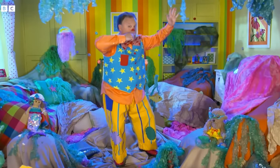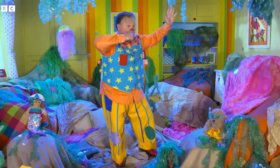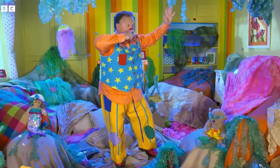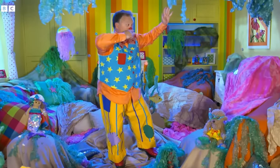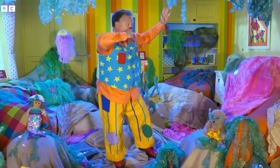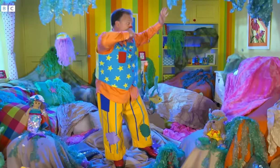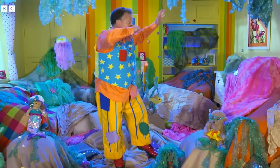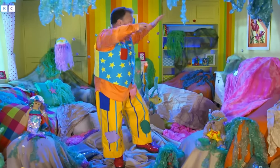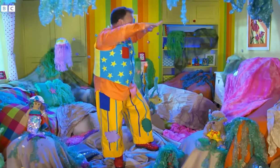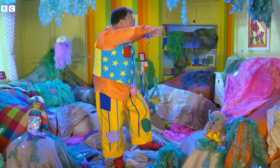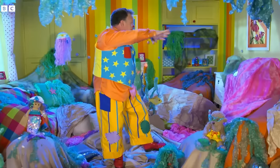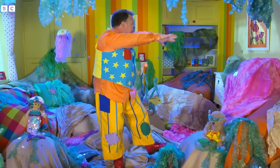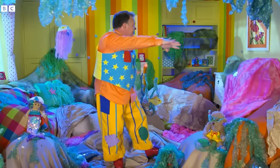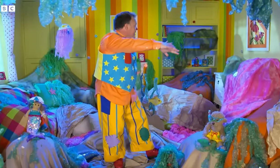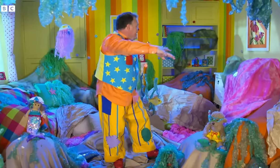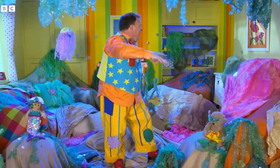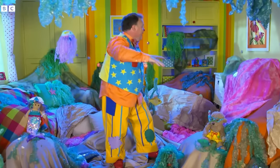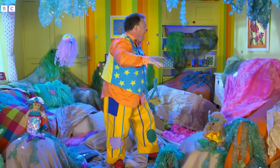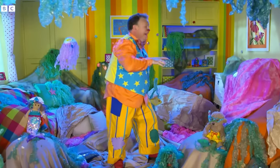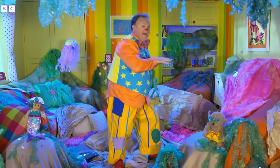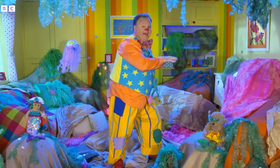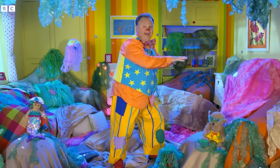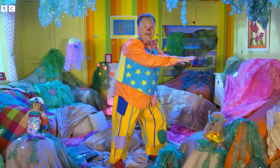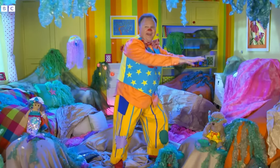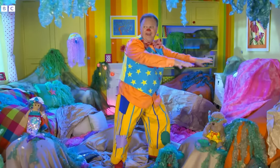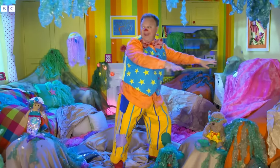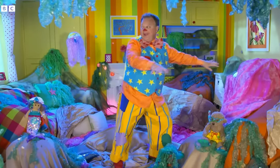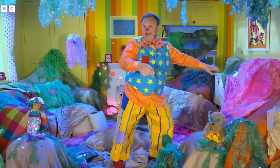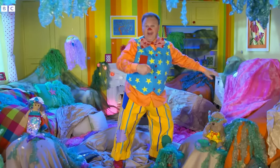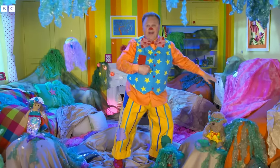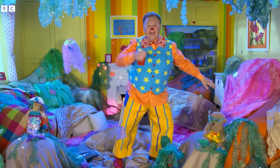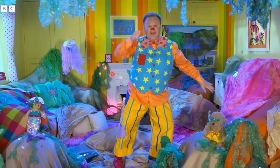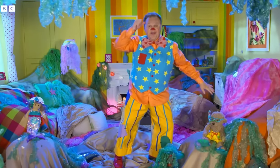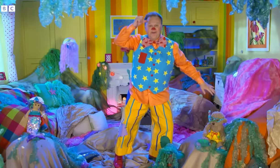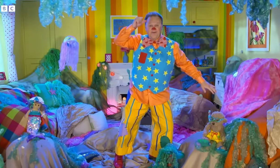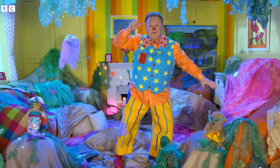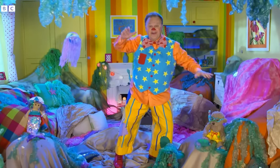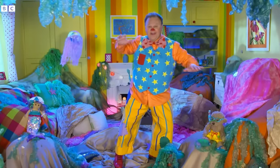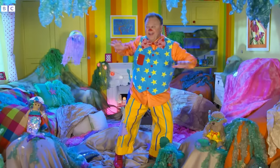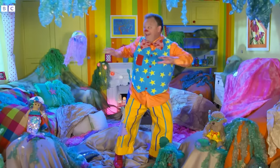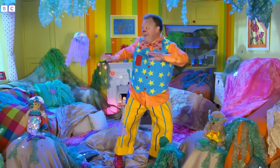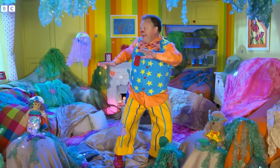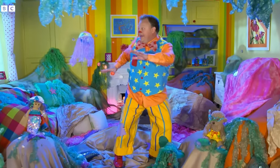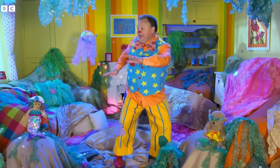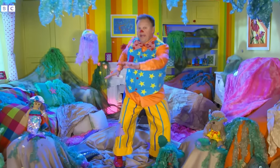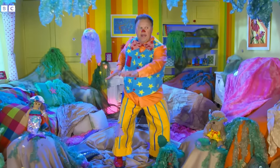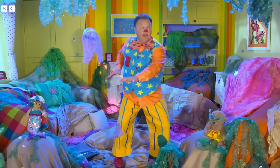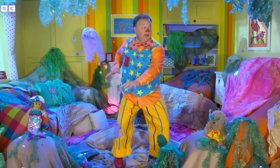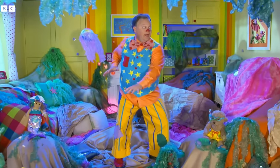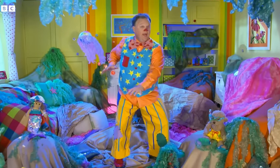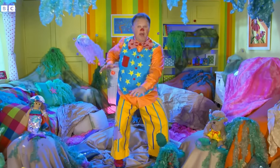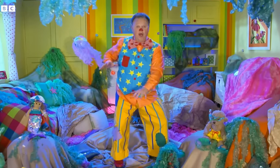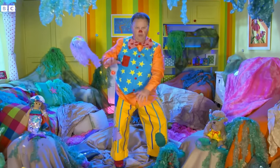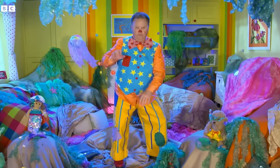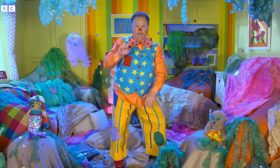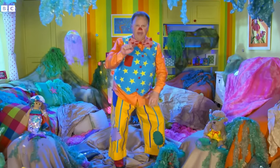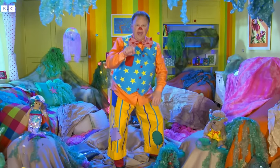Woohoo! How exciting, Mr. Tumble. I know. Can we help you look?